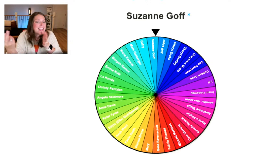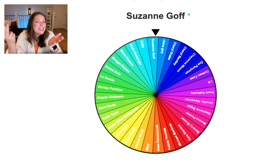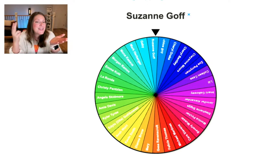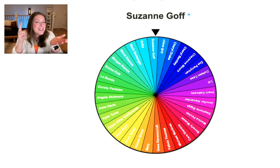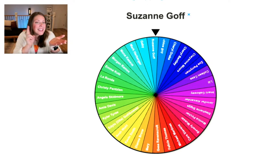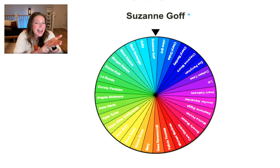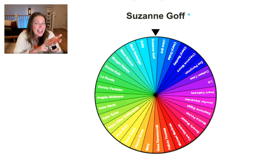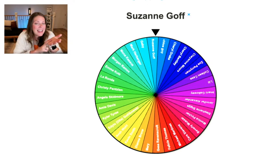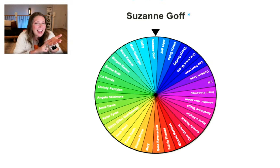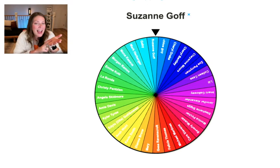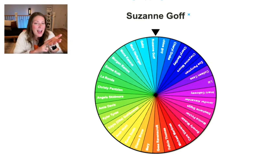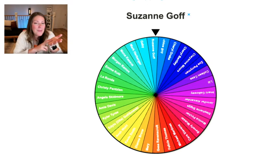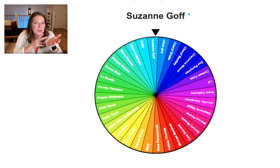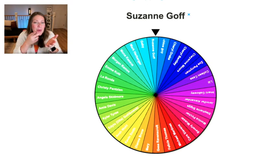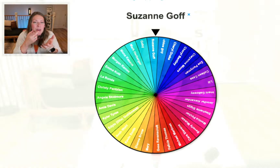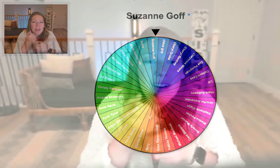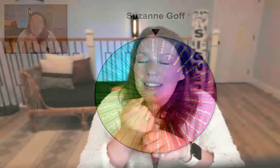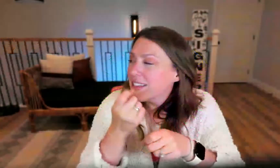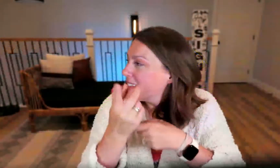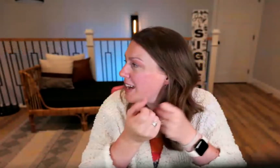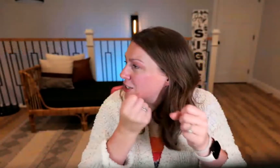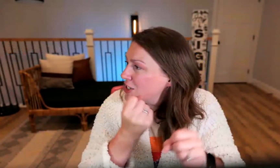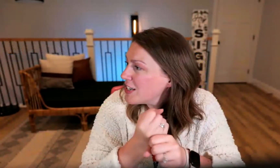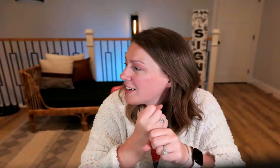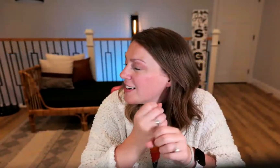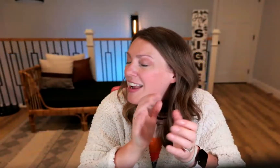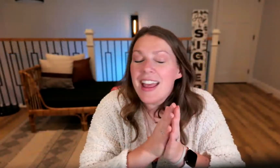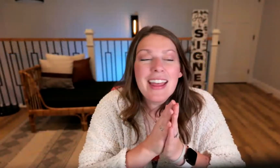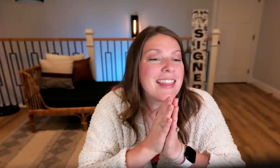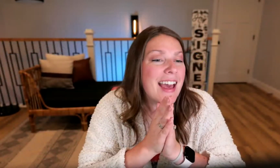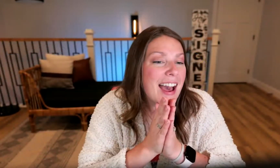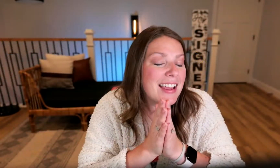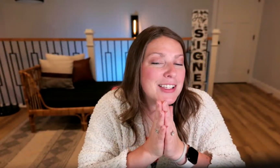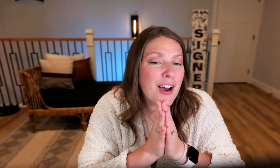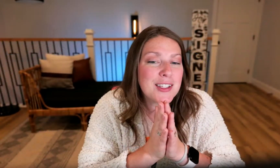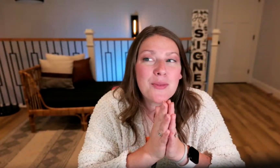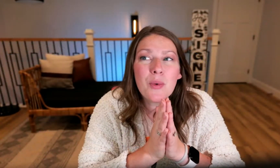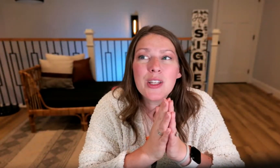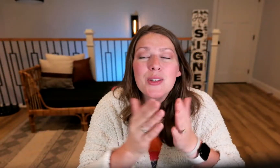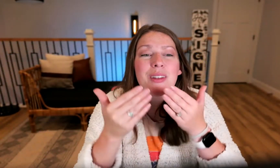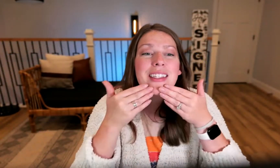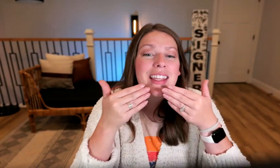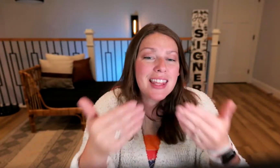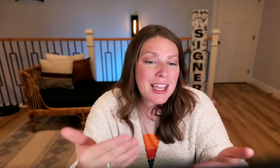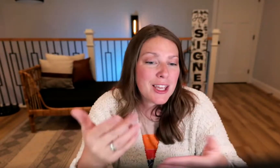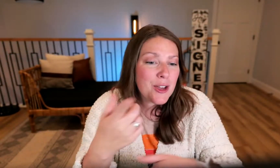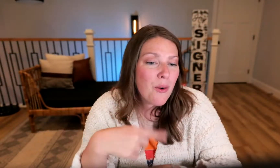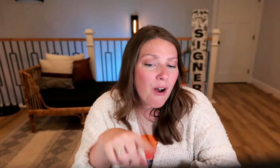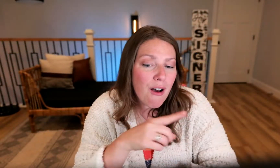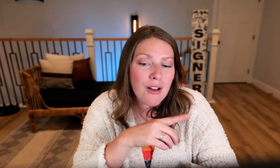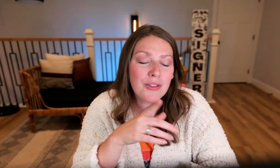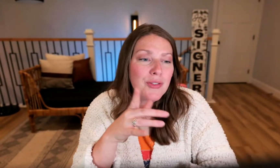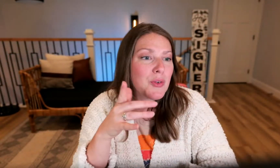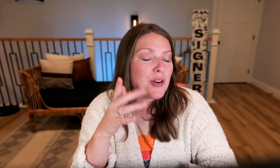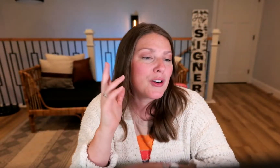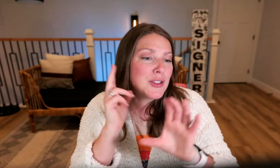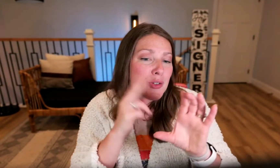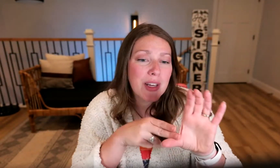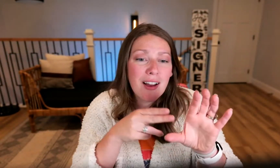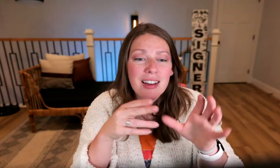get you signed up for this next year. That is awesome. We just want to say thank you all for joining on